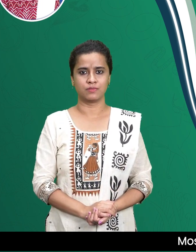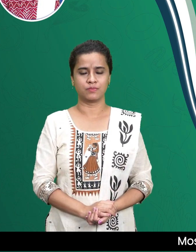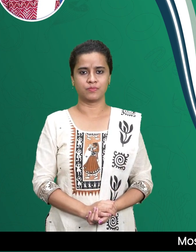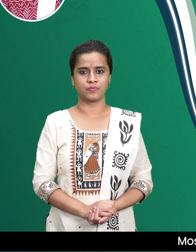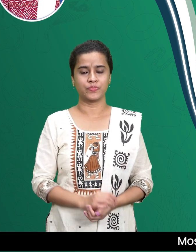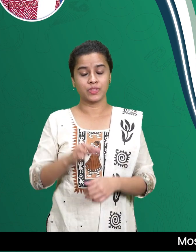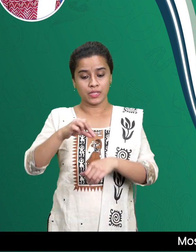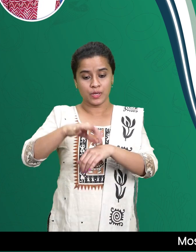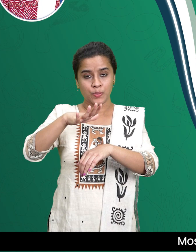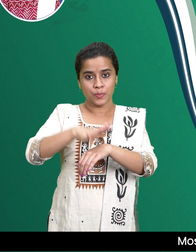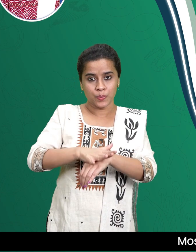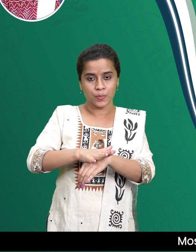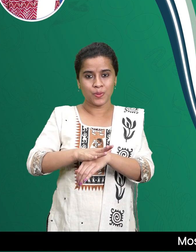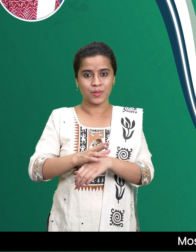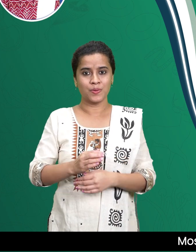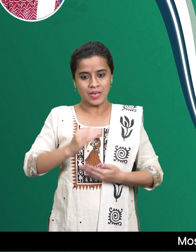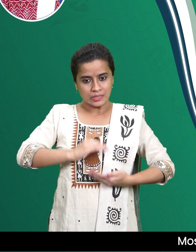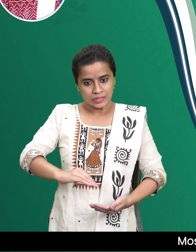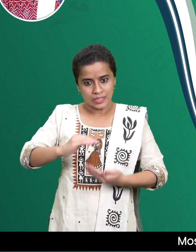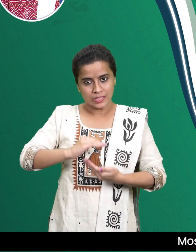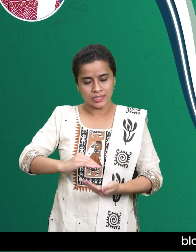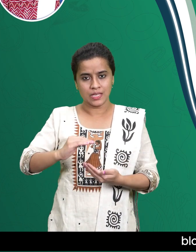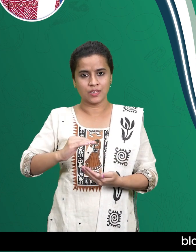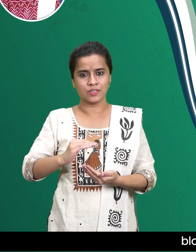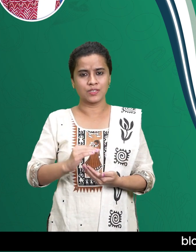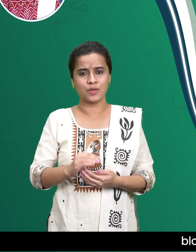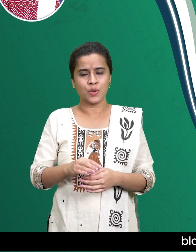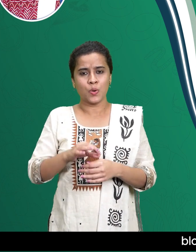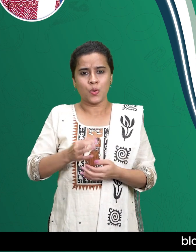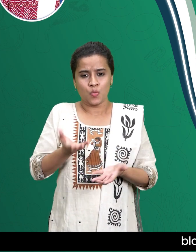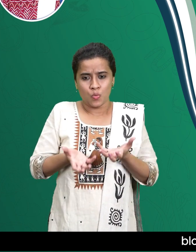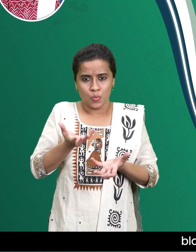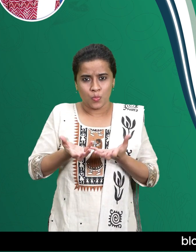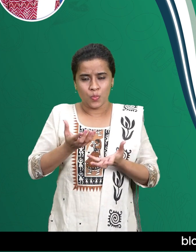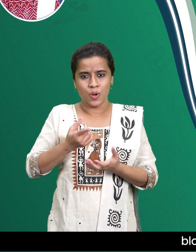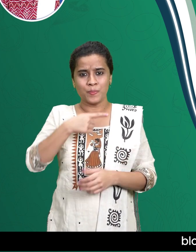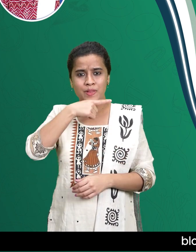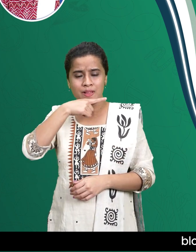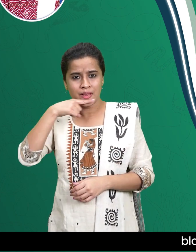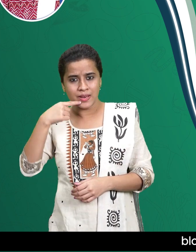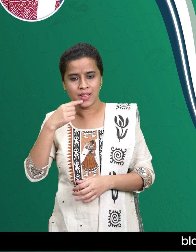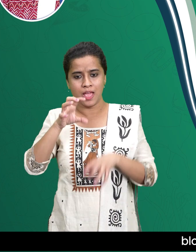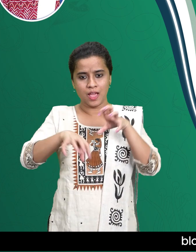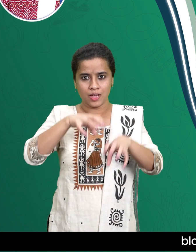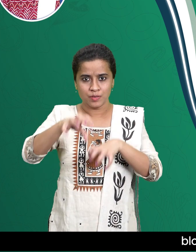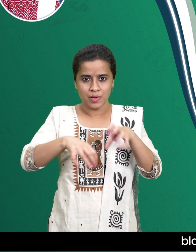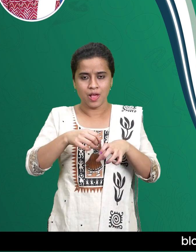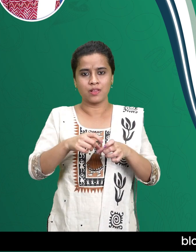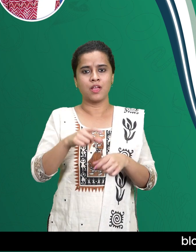Mosquitoes feed on many warm blooded animals including us.